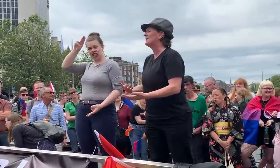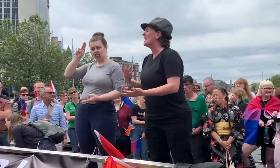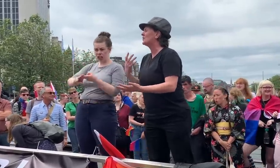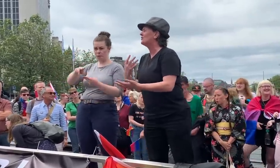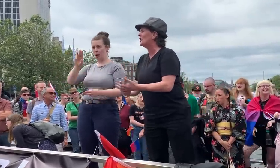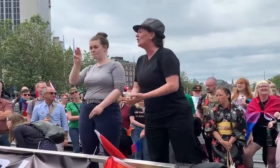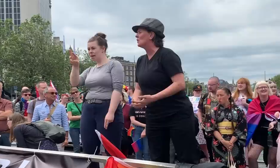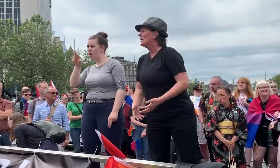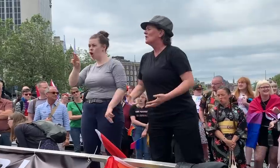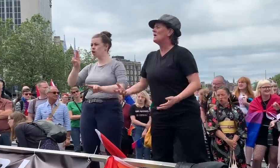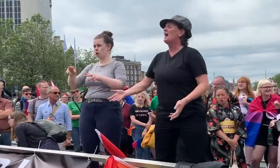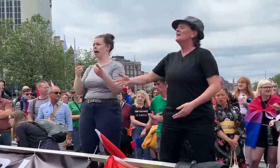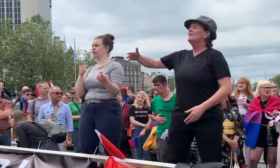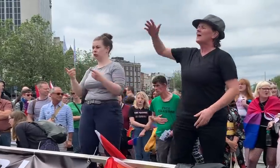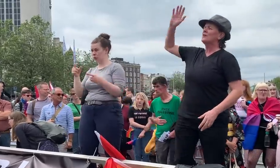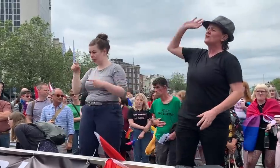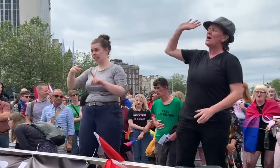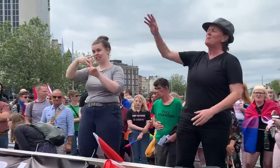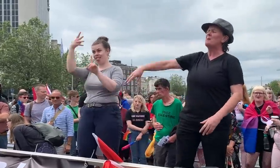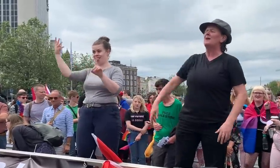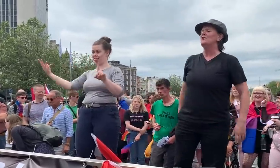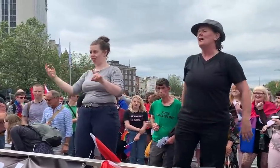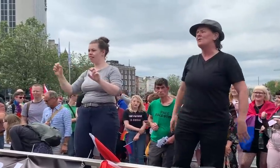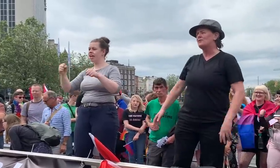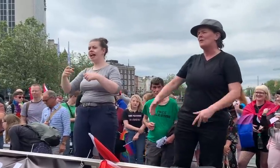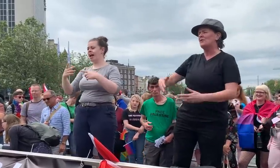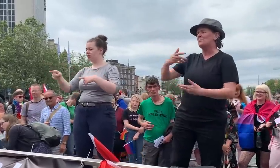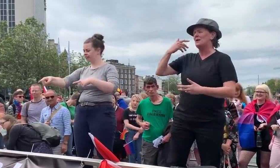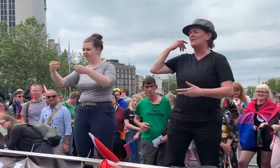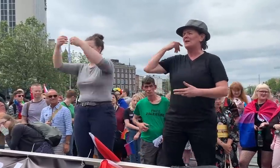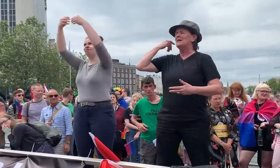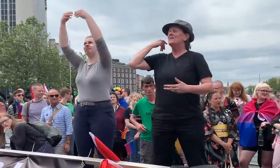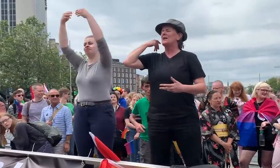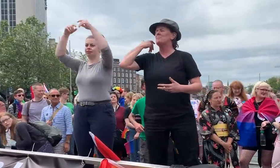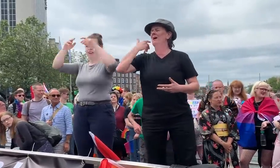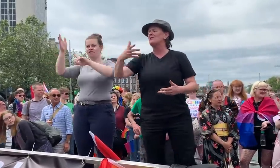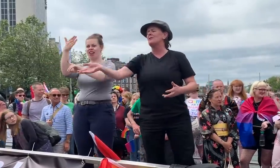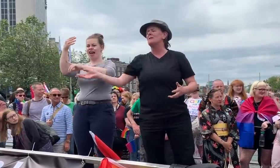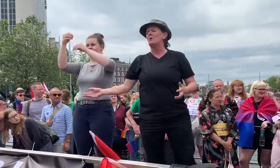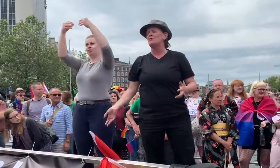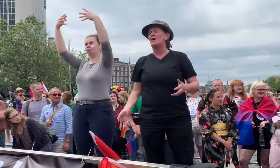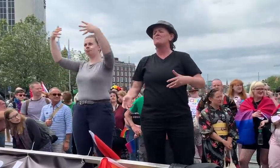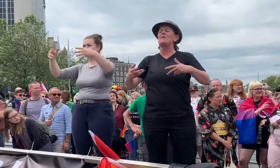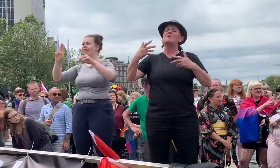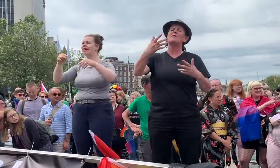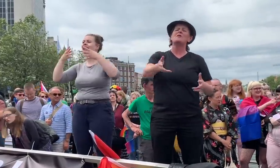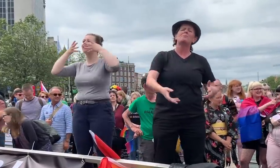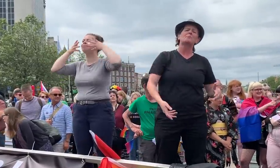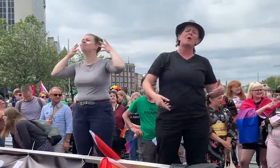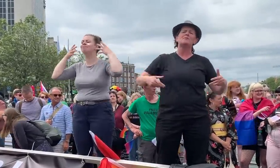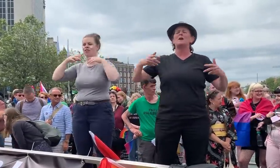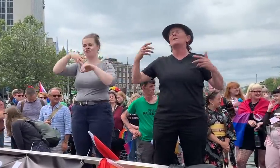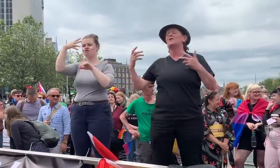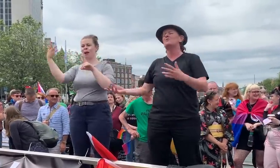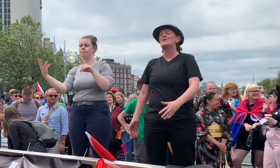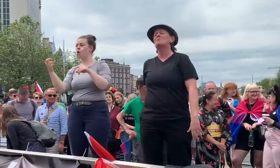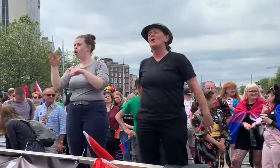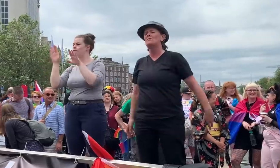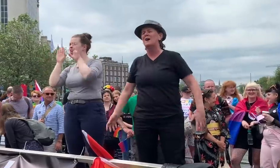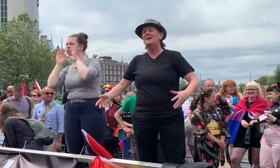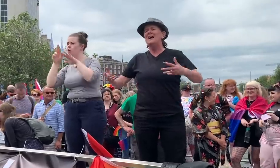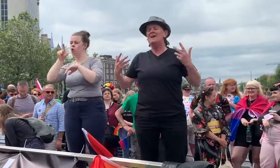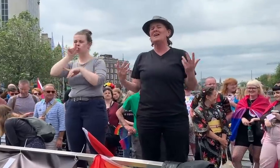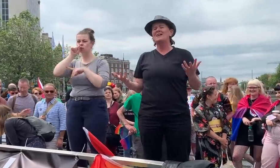anybody can ever do. Right? They can drop a banner down the front of their building. They can paint rainbow stripes on their Facebook profile or their